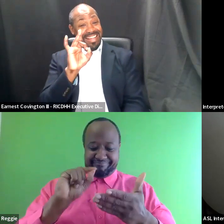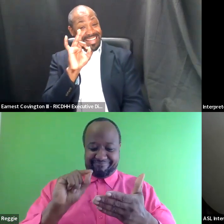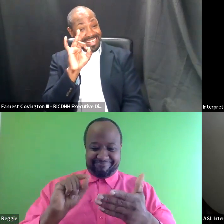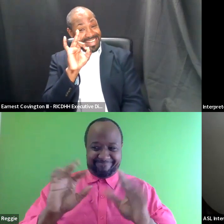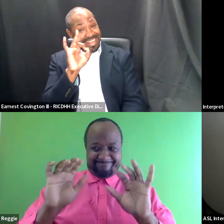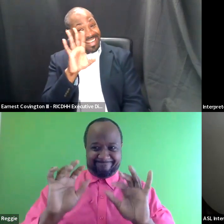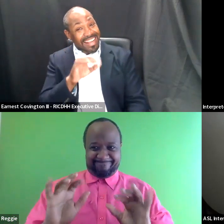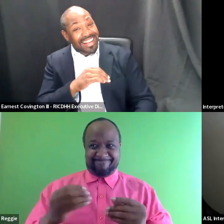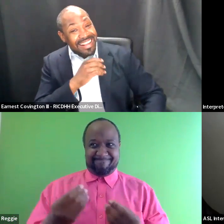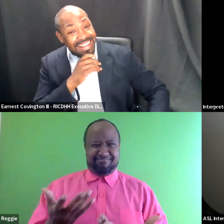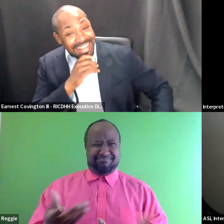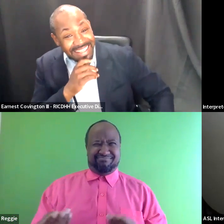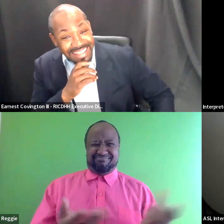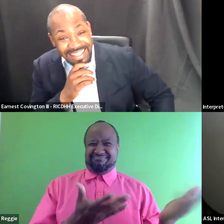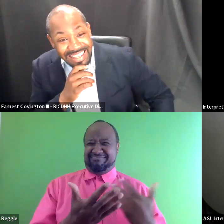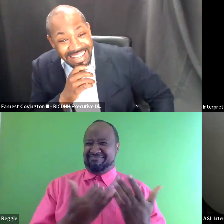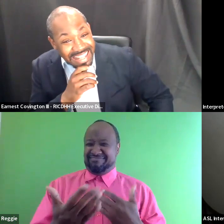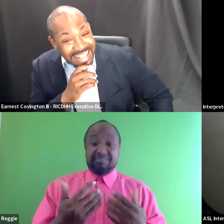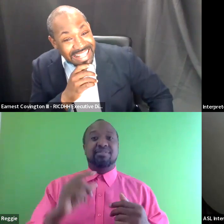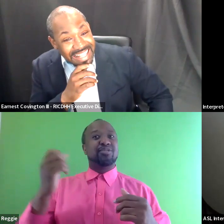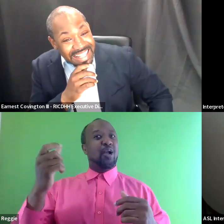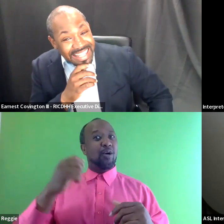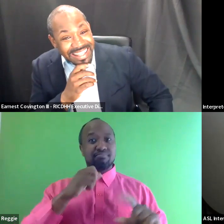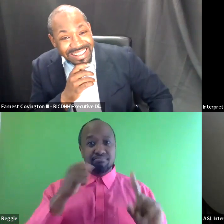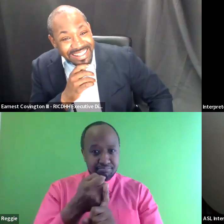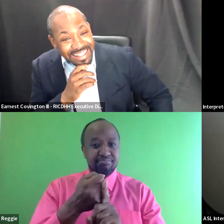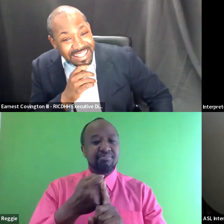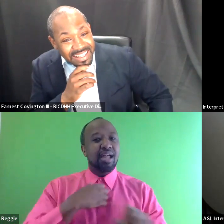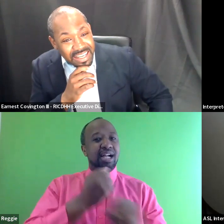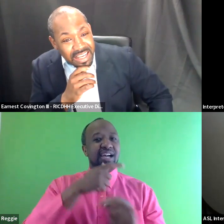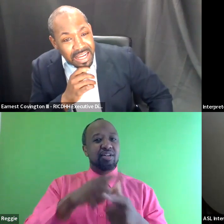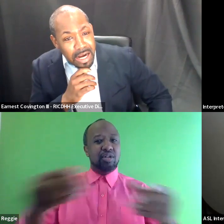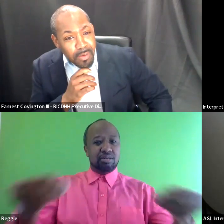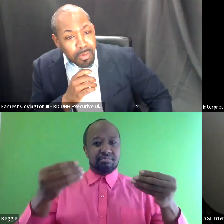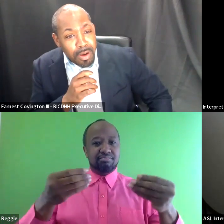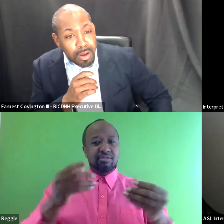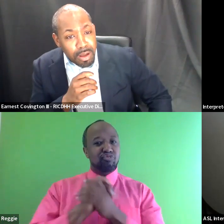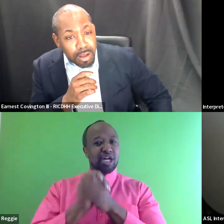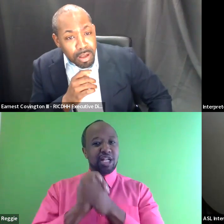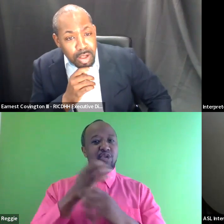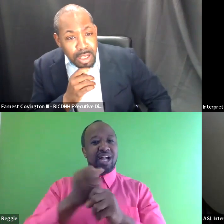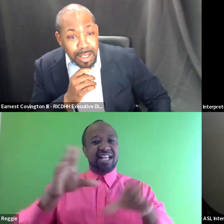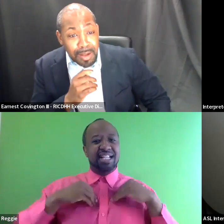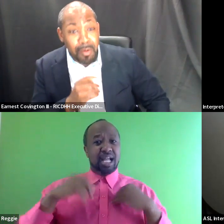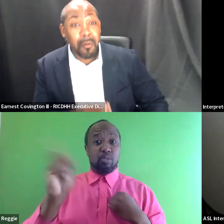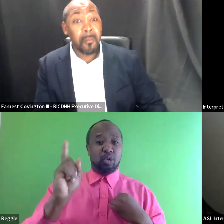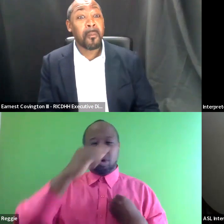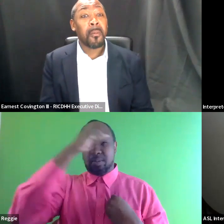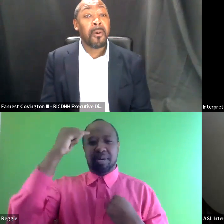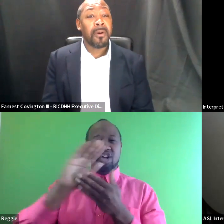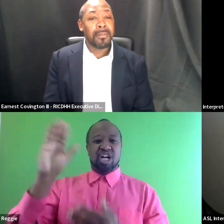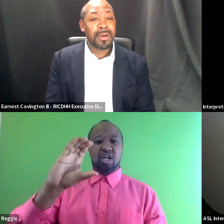write the letter. So I did. Mama told me to do it, so I did it. Anyway, I didn't know why. And then turns out this letter